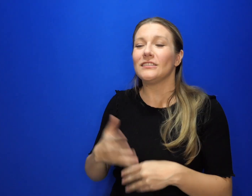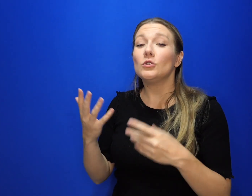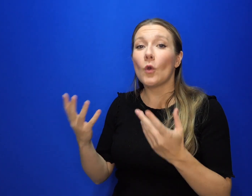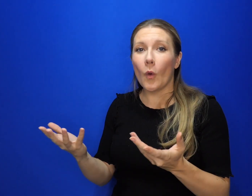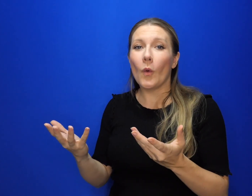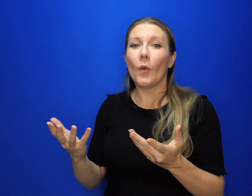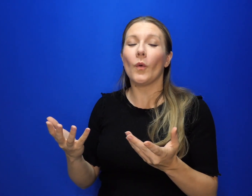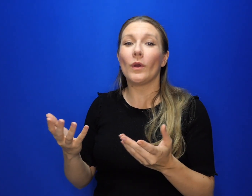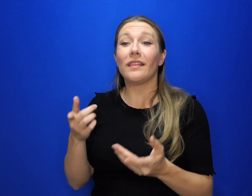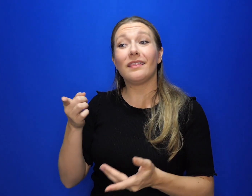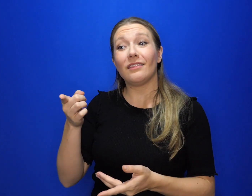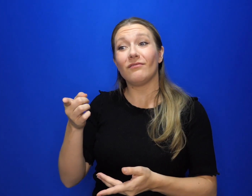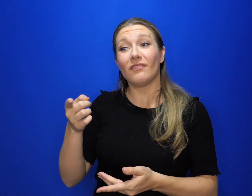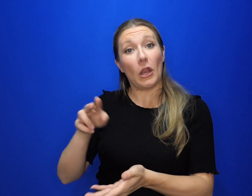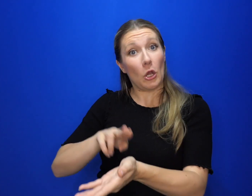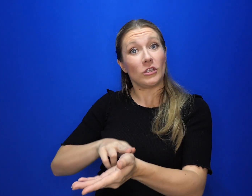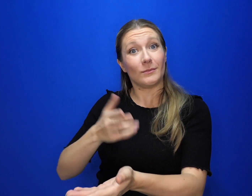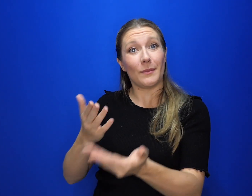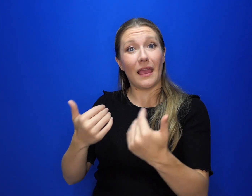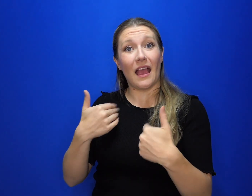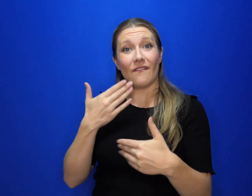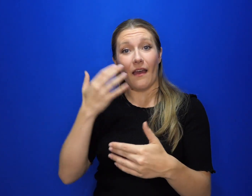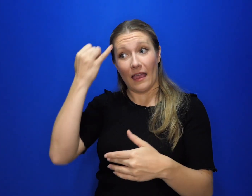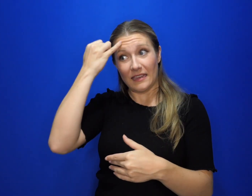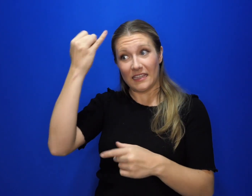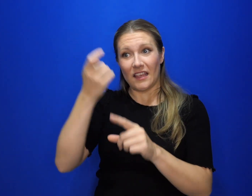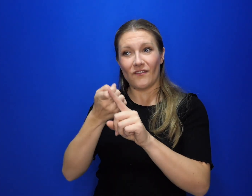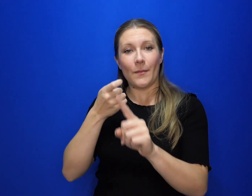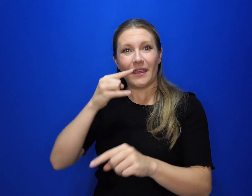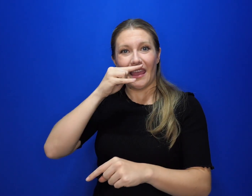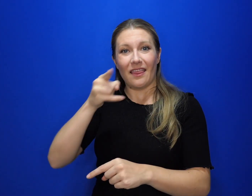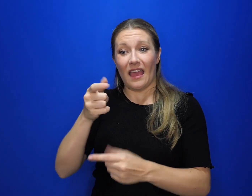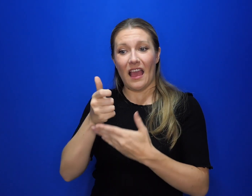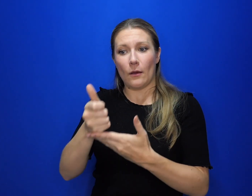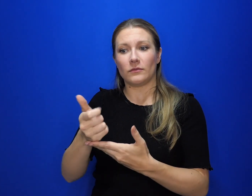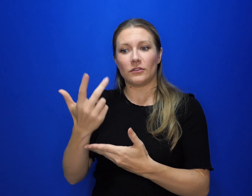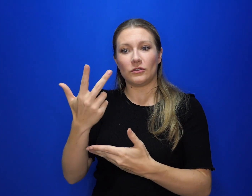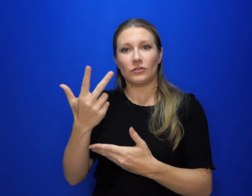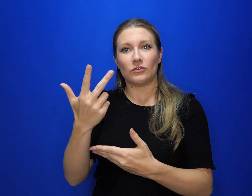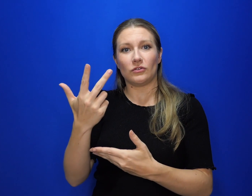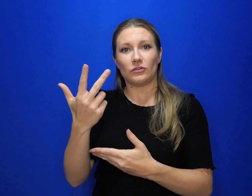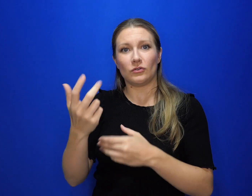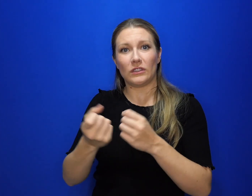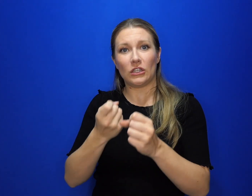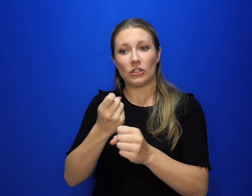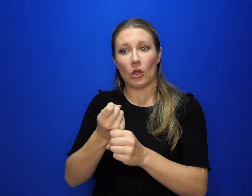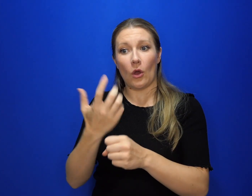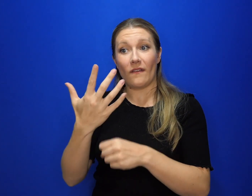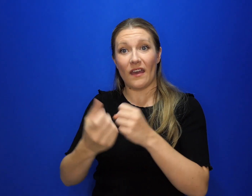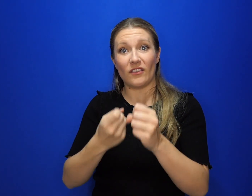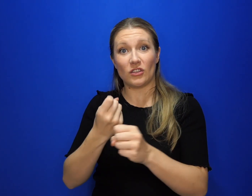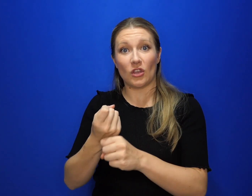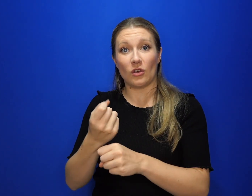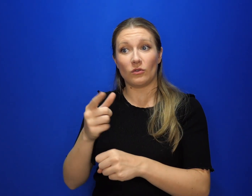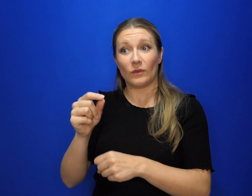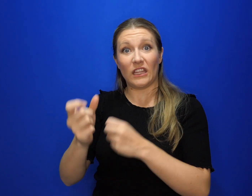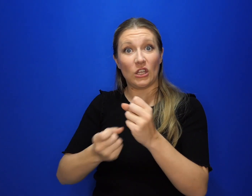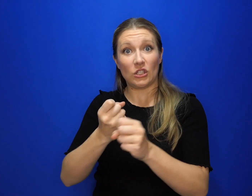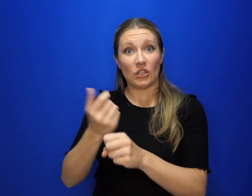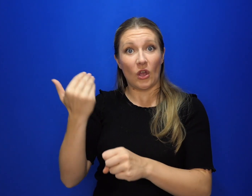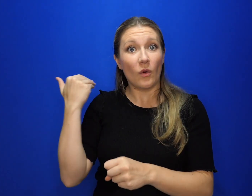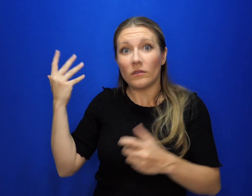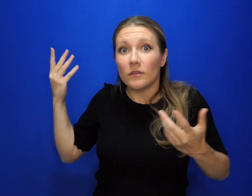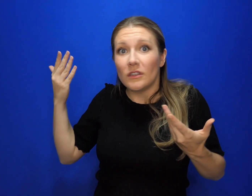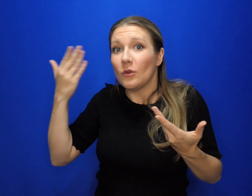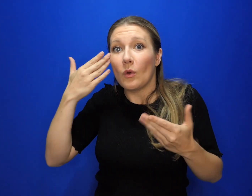And so they might have ideas in their head that are from a kid they helped 3 years 30 ago, 30 years ago, 5 years ago, 20 years